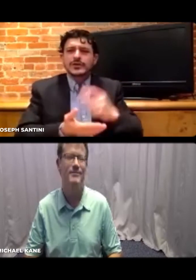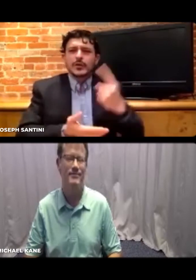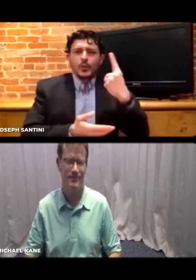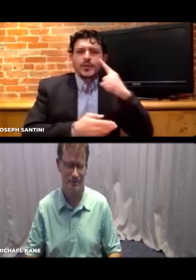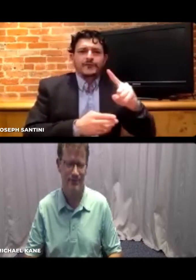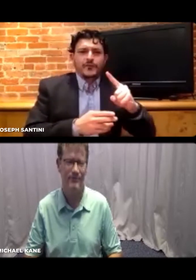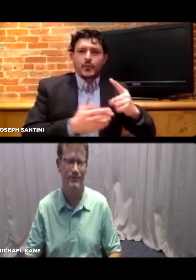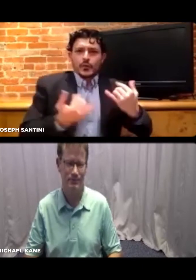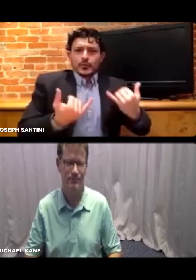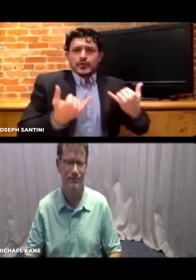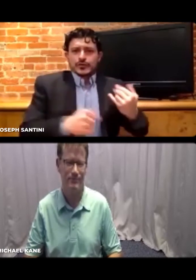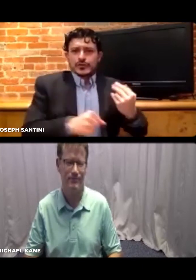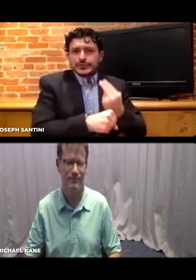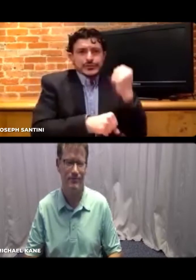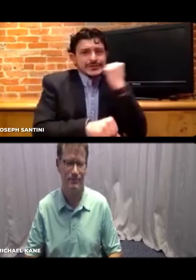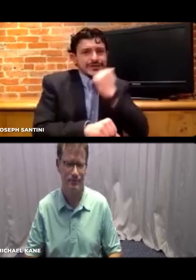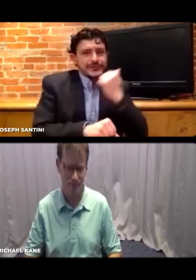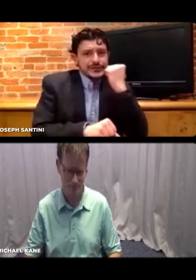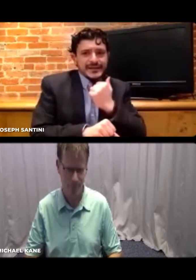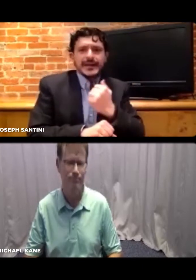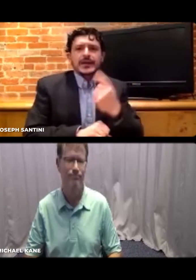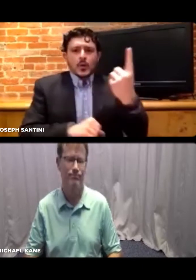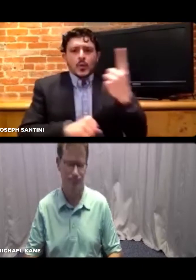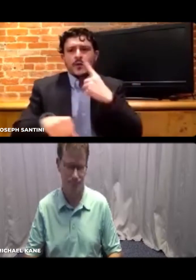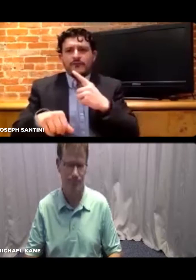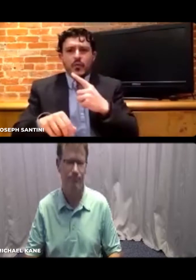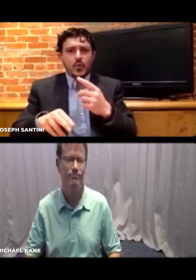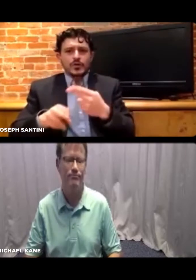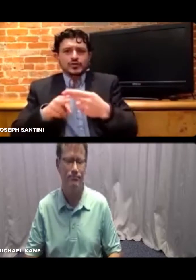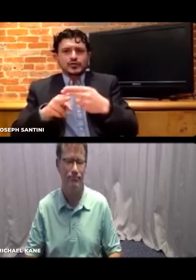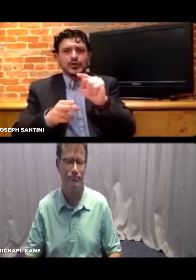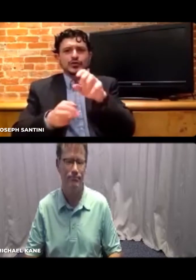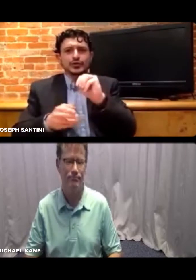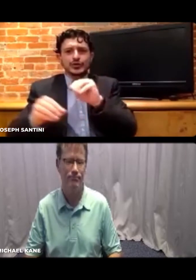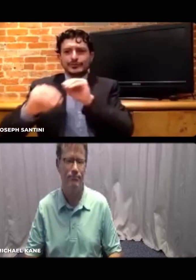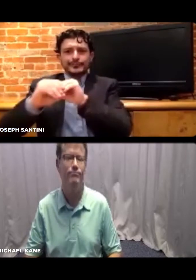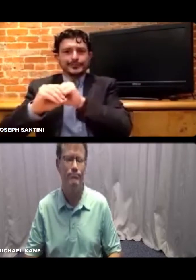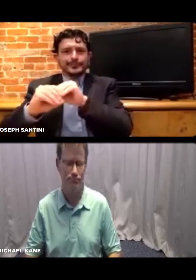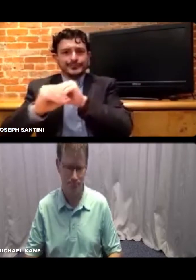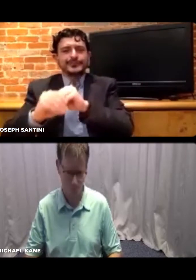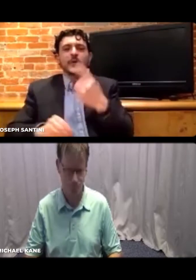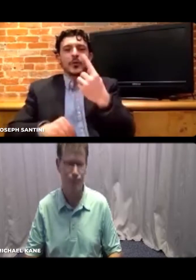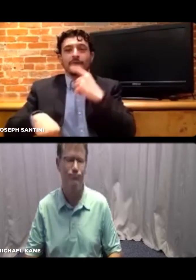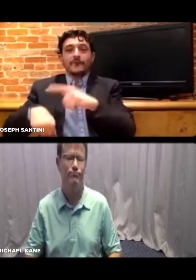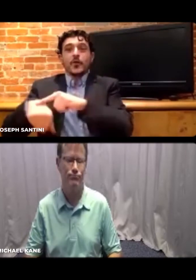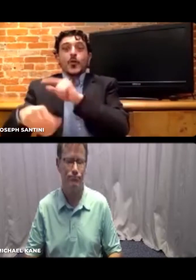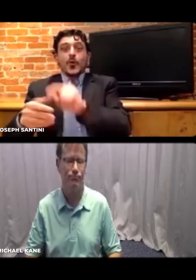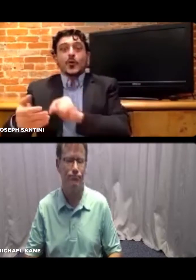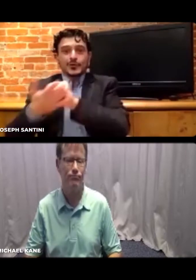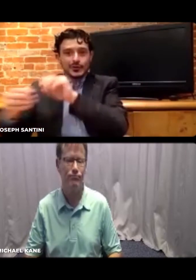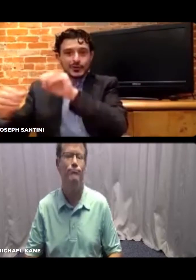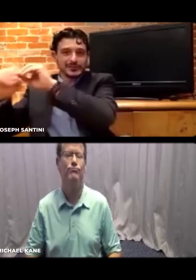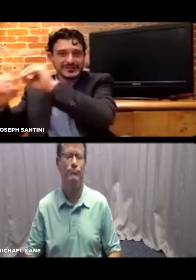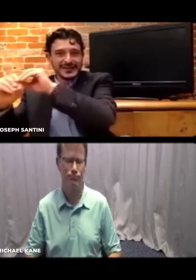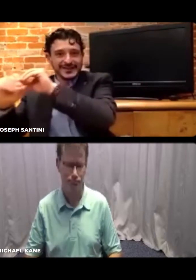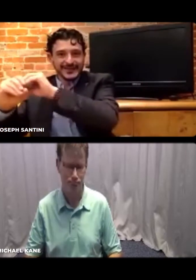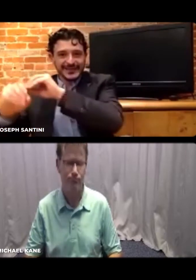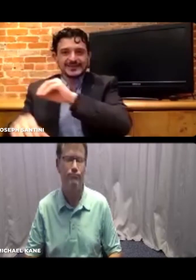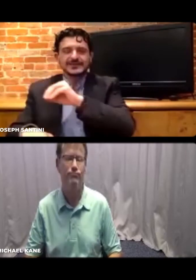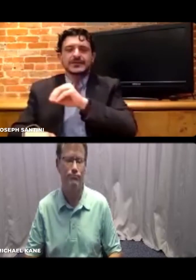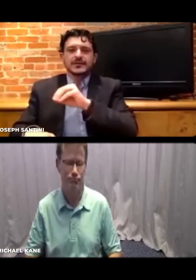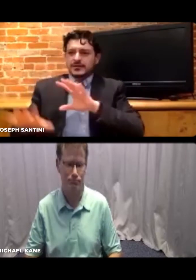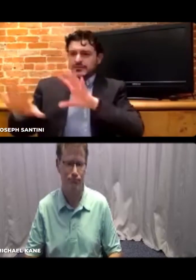in that webinar. One for current use, another for long-term savings, and